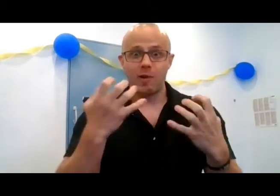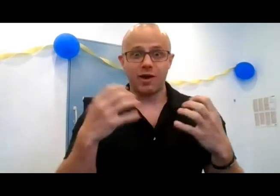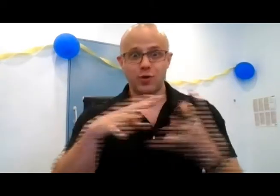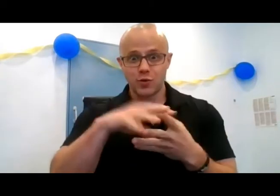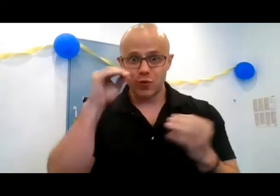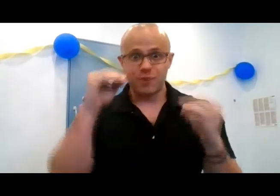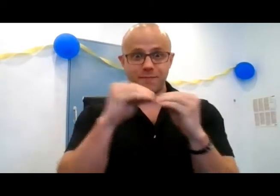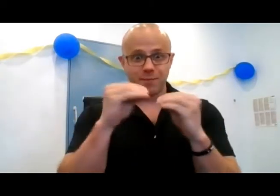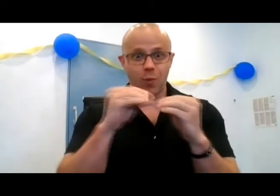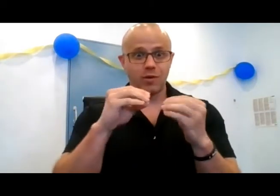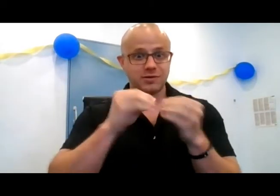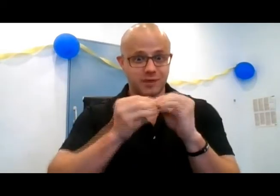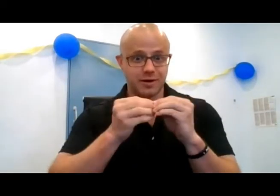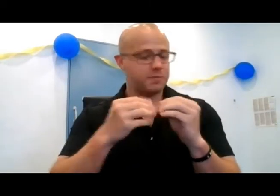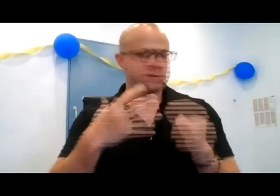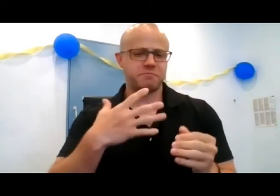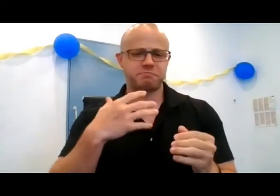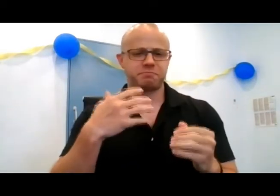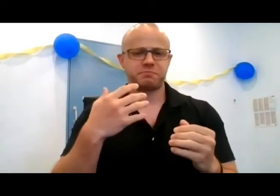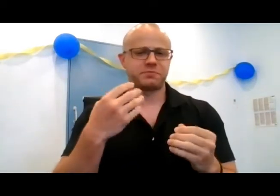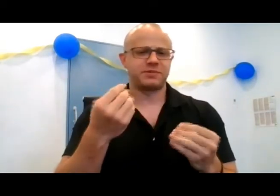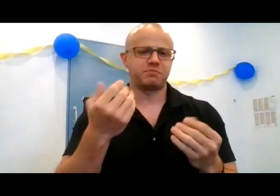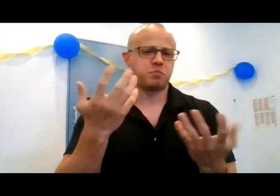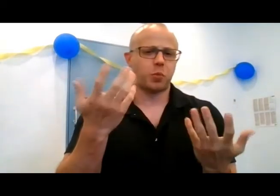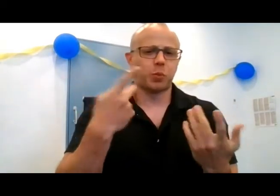I will teach you 20 to 30